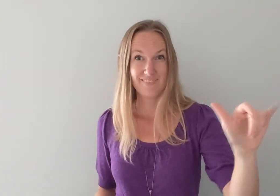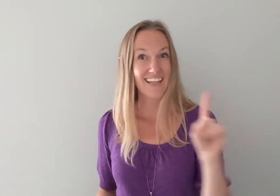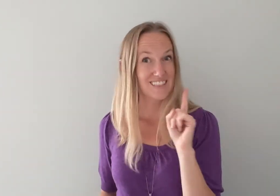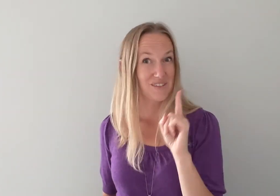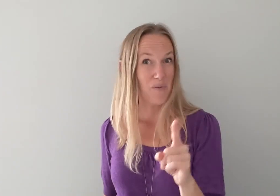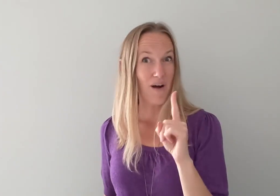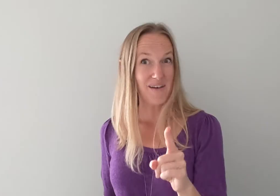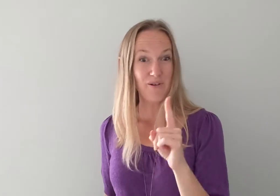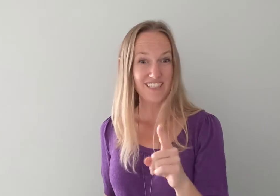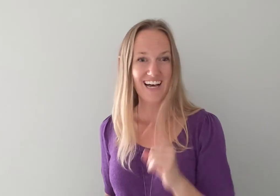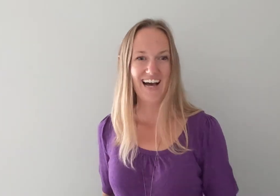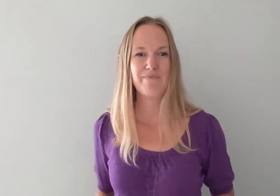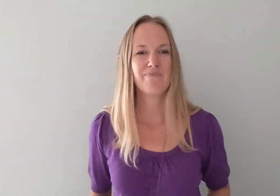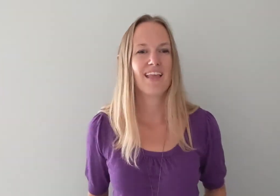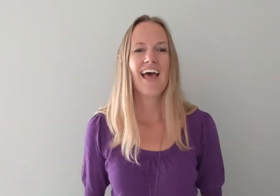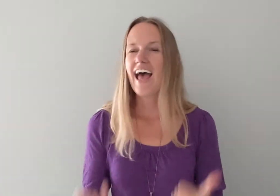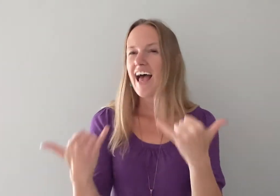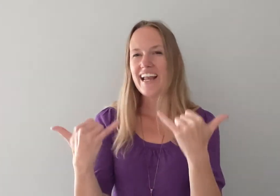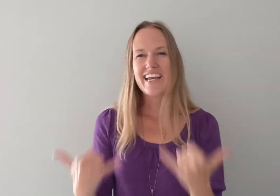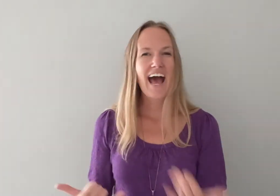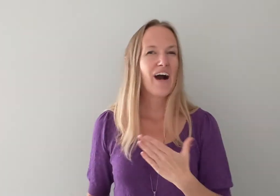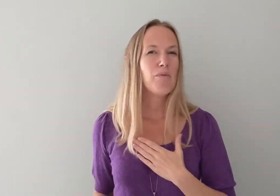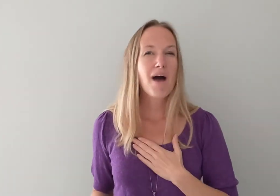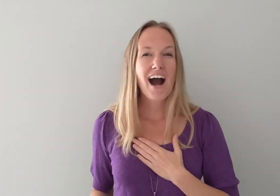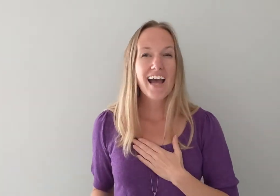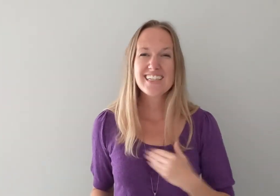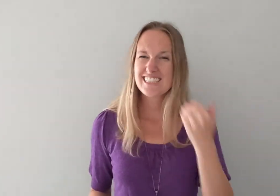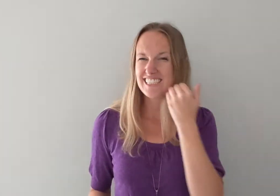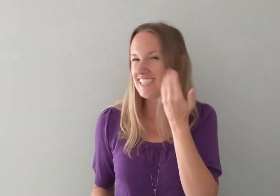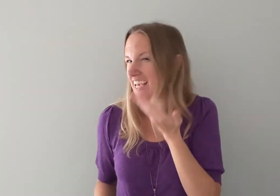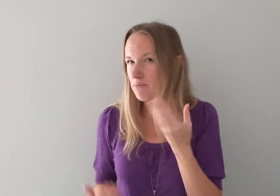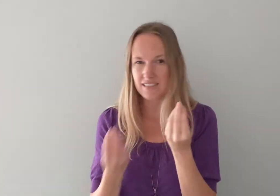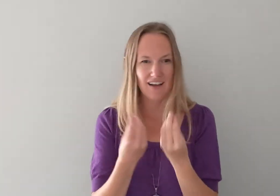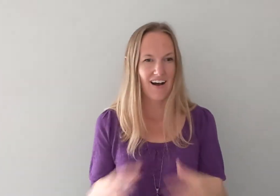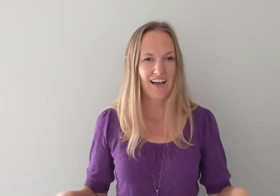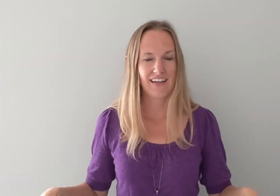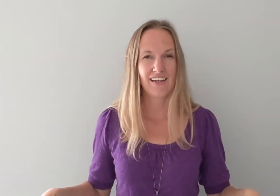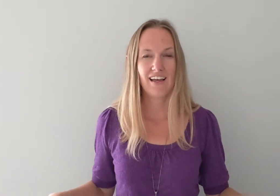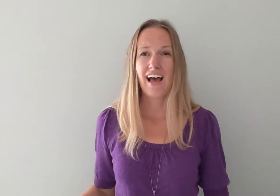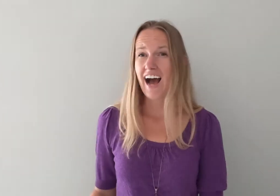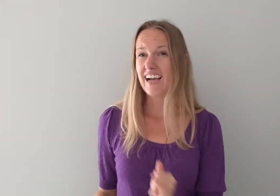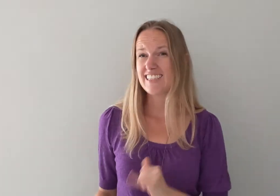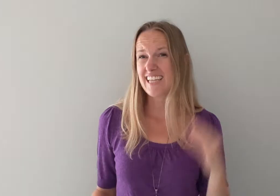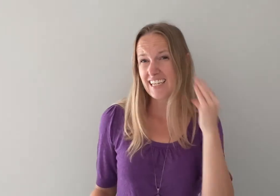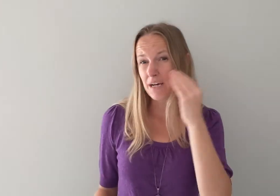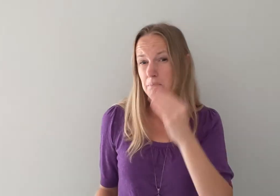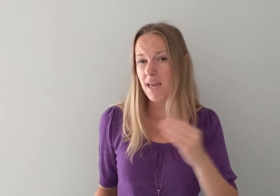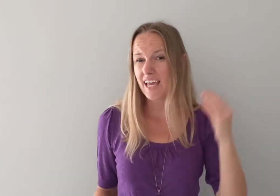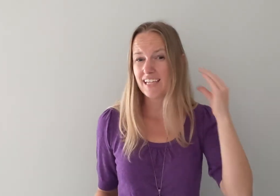Yeah, let's do that one more time. And now my shame is gone. I stand